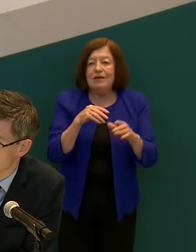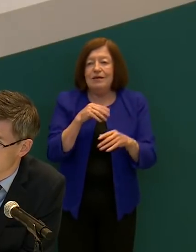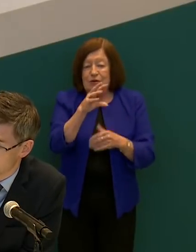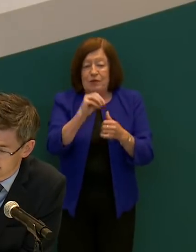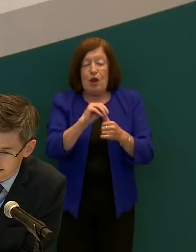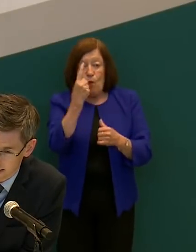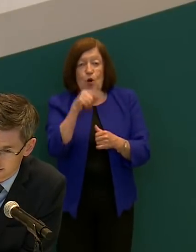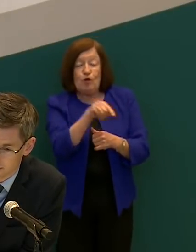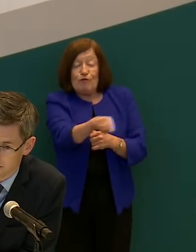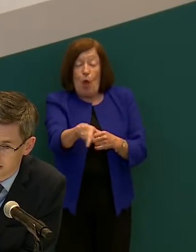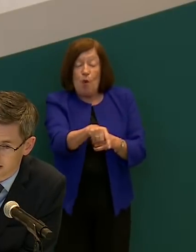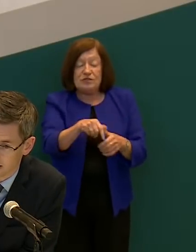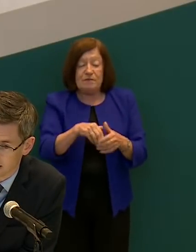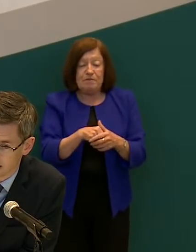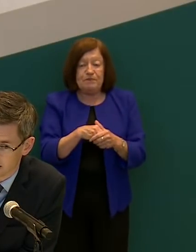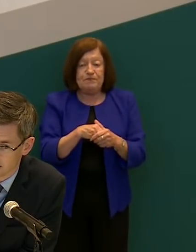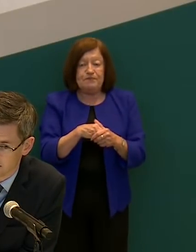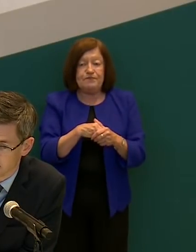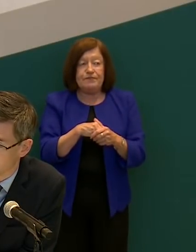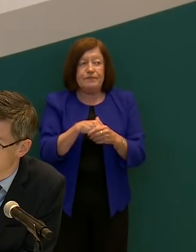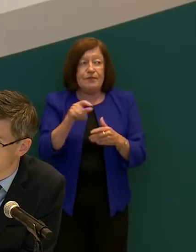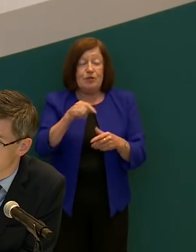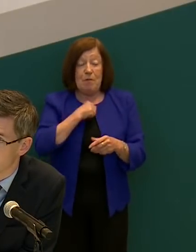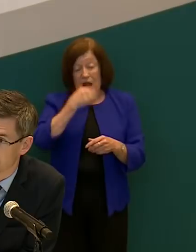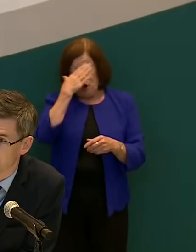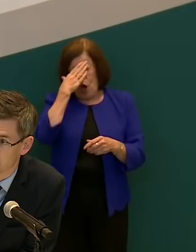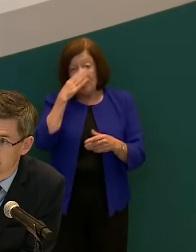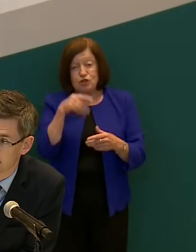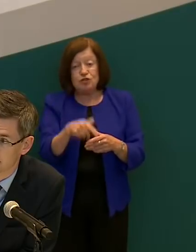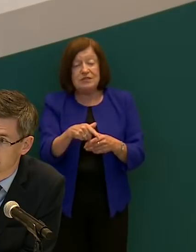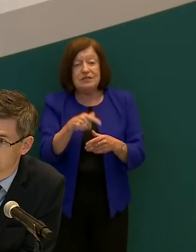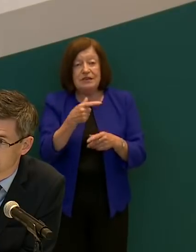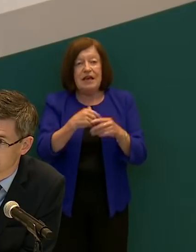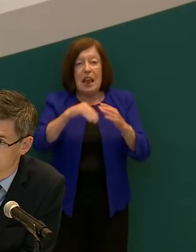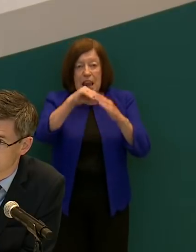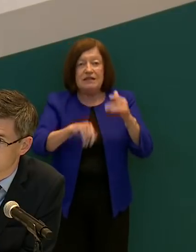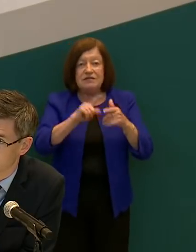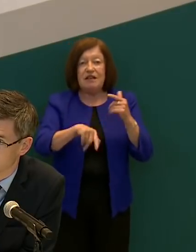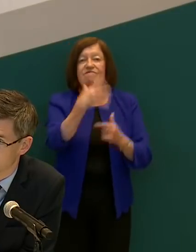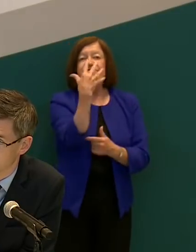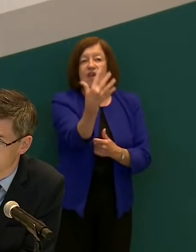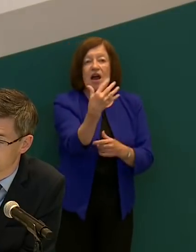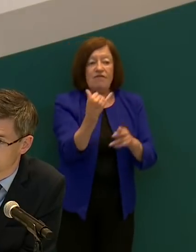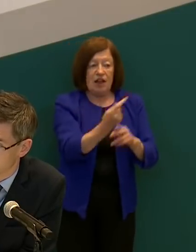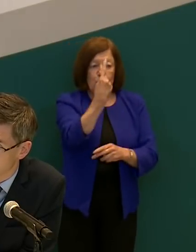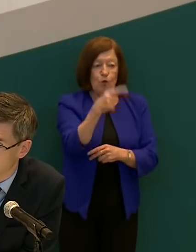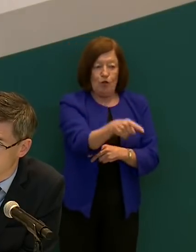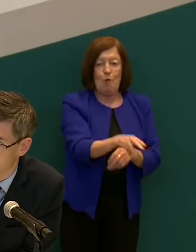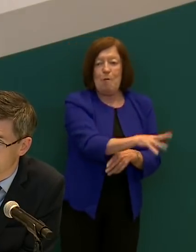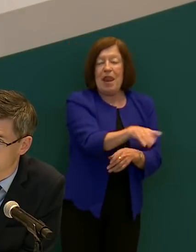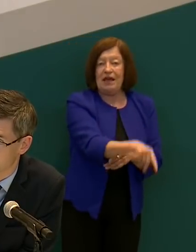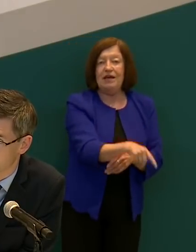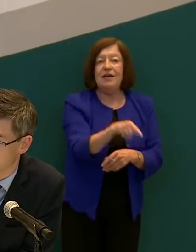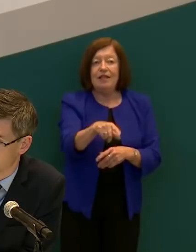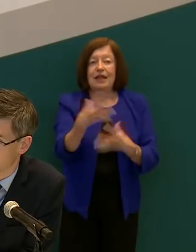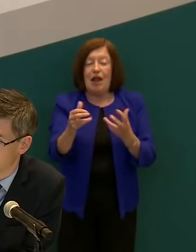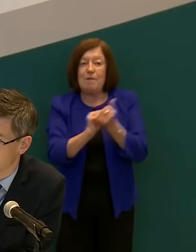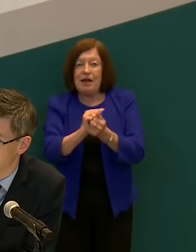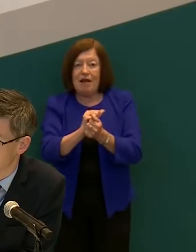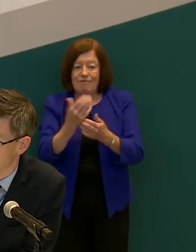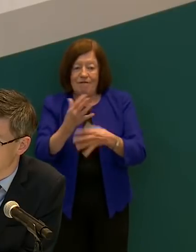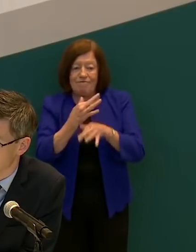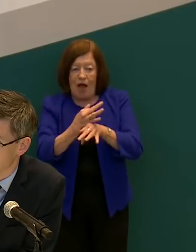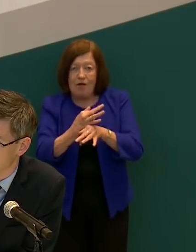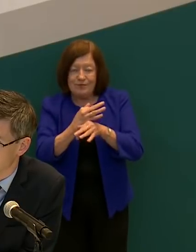those. As I said, to my knowledge, there's less than 5 cases in any one of those, so they're all being actively followed up